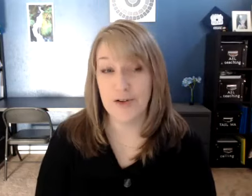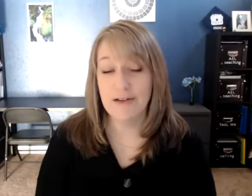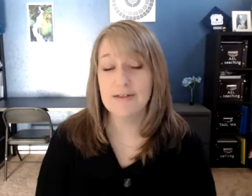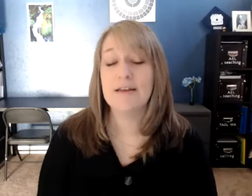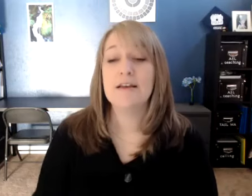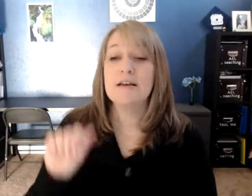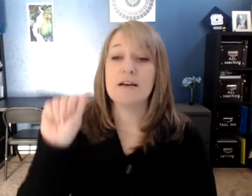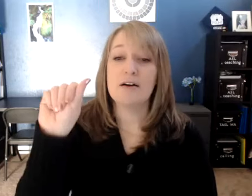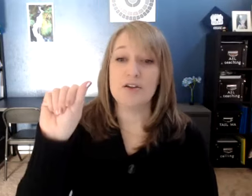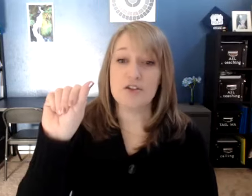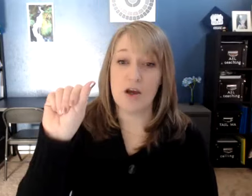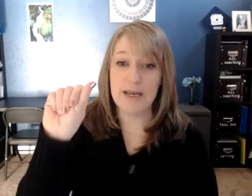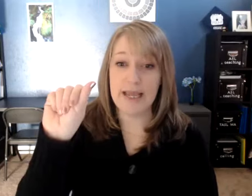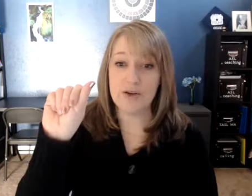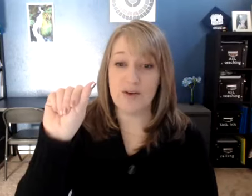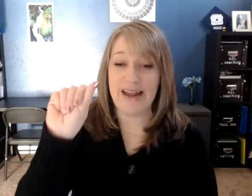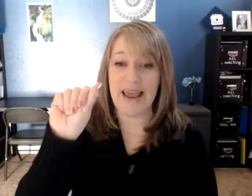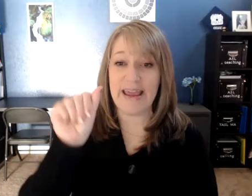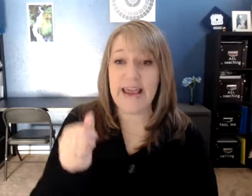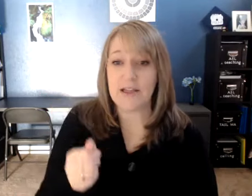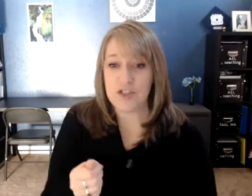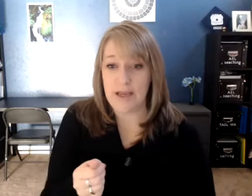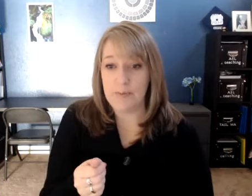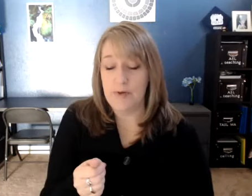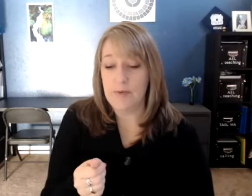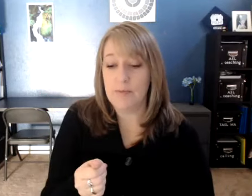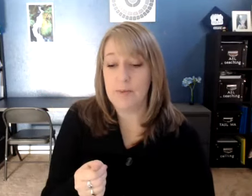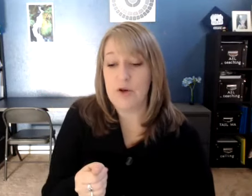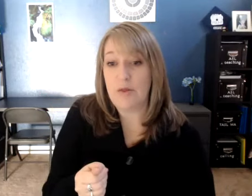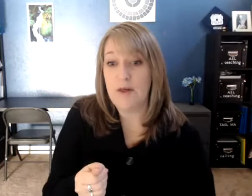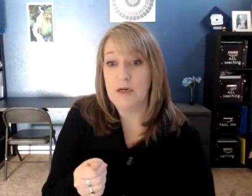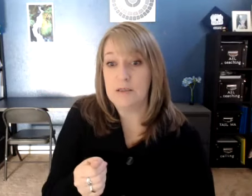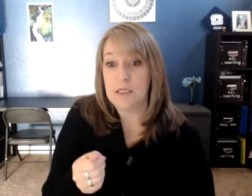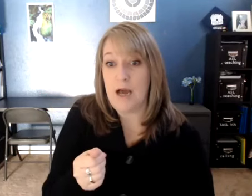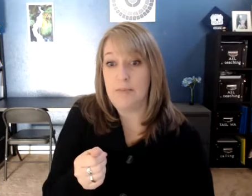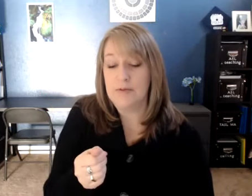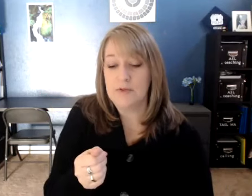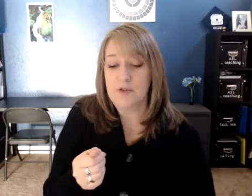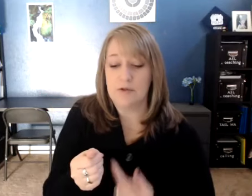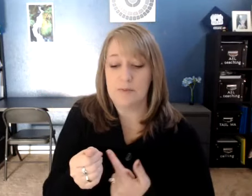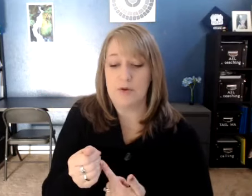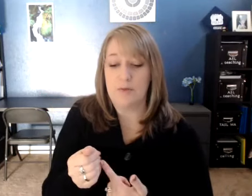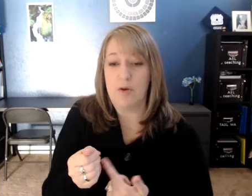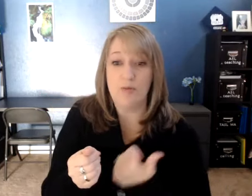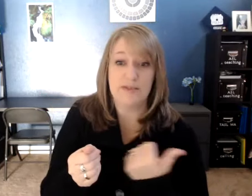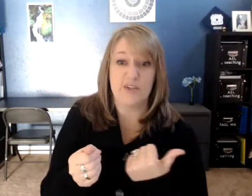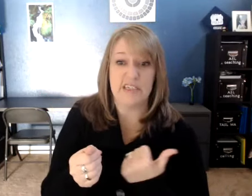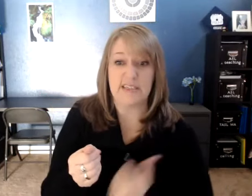Turtle. On your dominant hand, you want an A hand shape, but put your thumb on top. So your palm is pointing